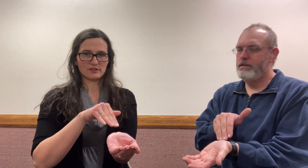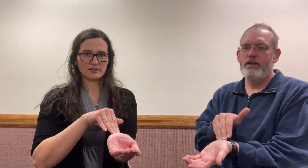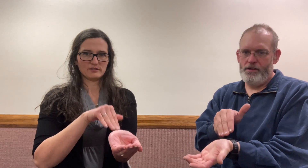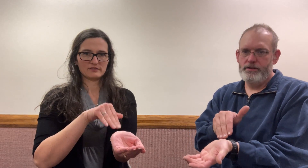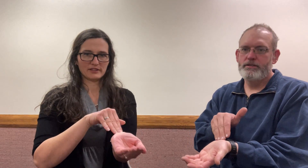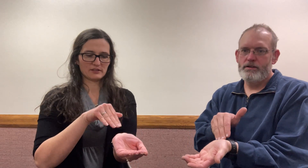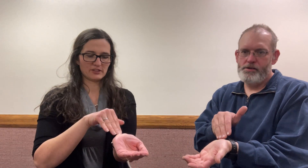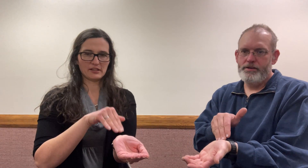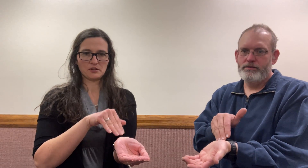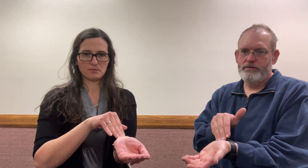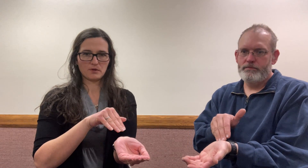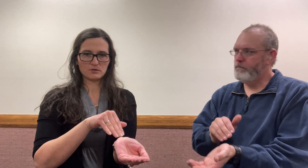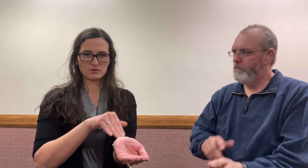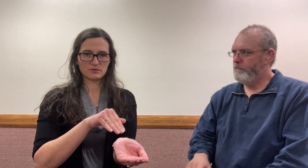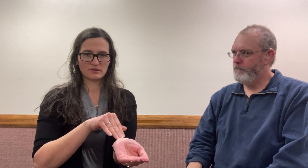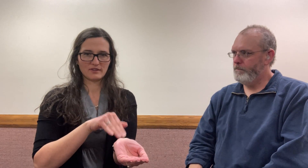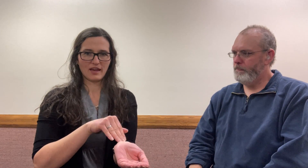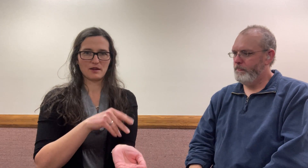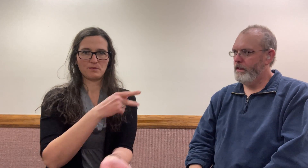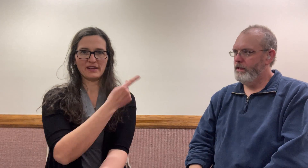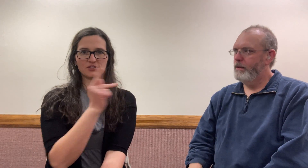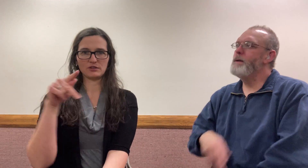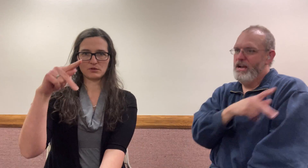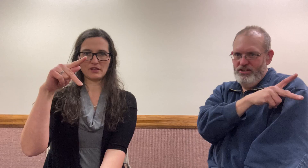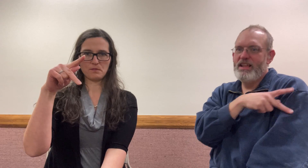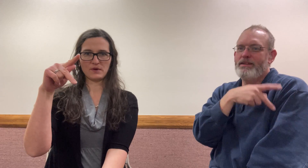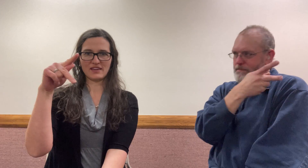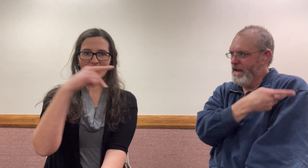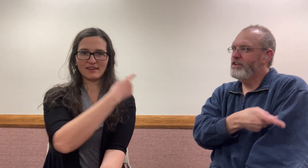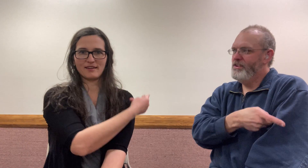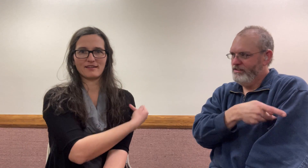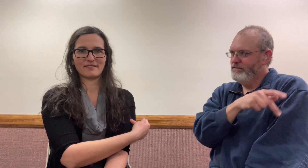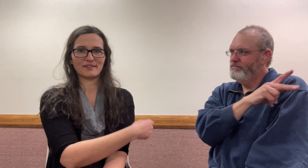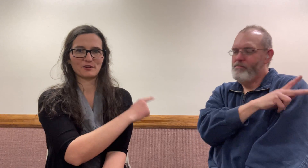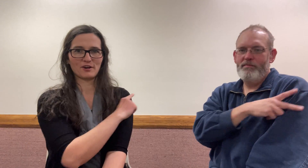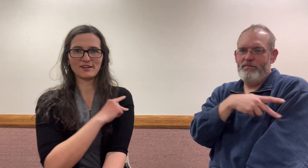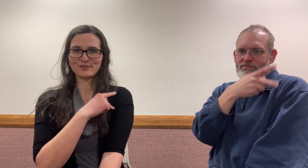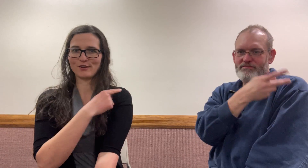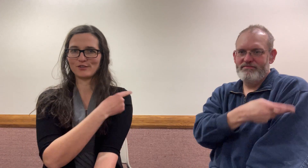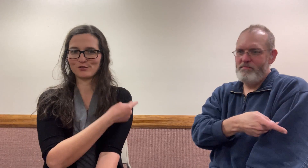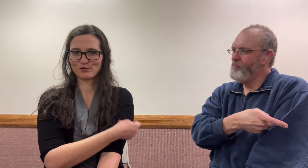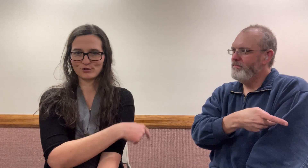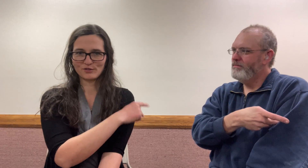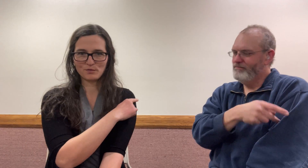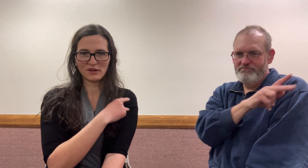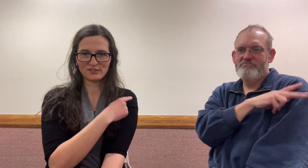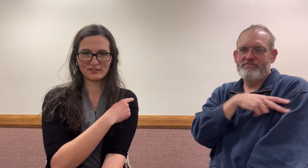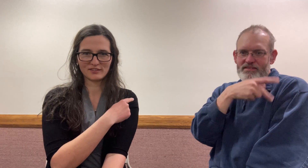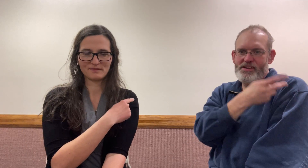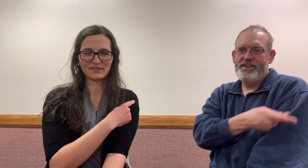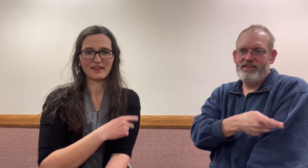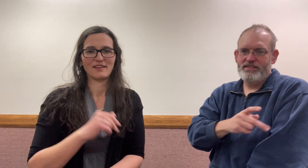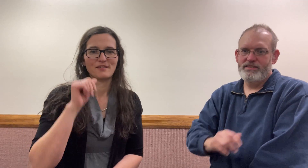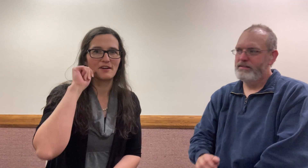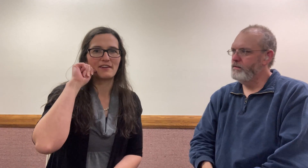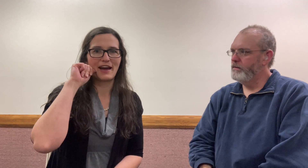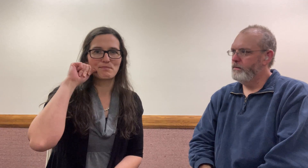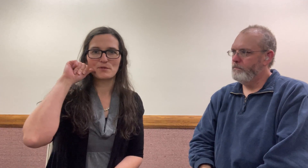Doctor, like they're taking your pulse. And patient with a P on the cross on your shoulder for patient. And we have